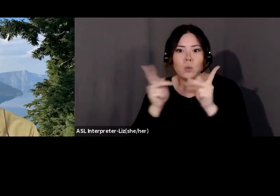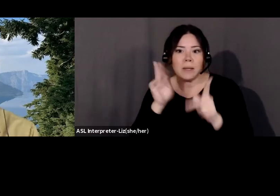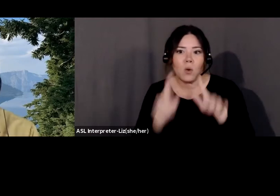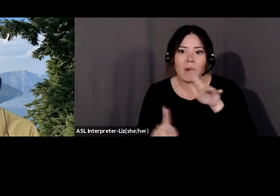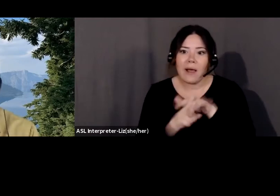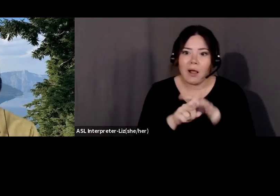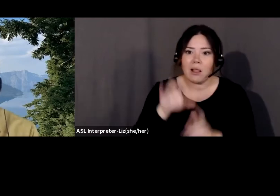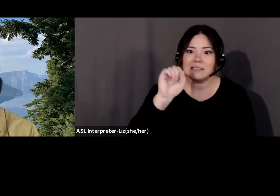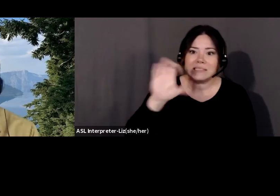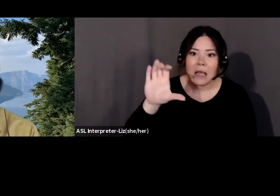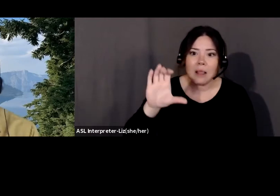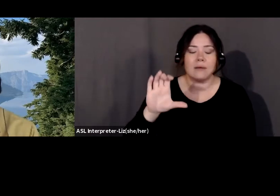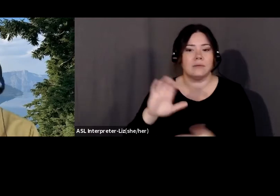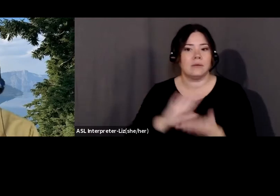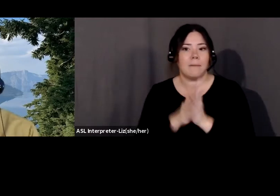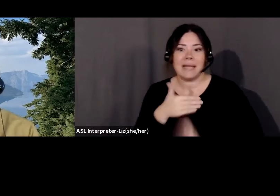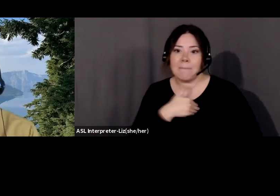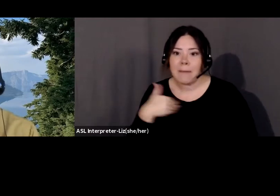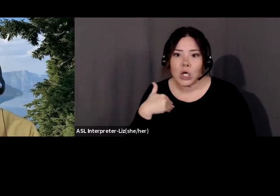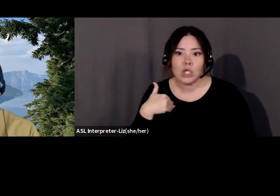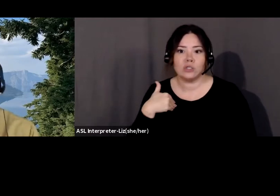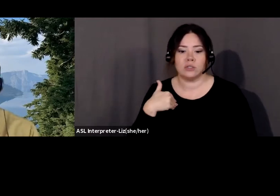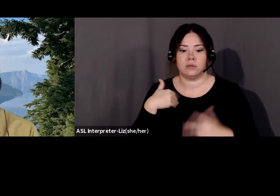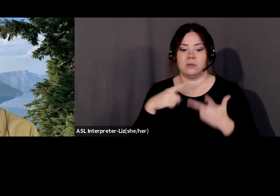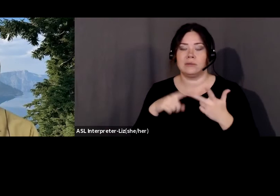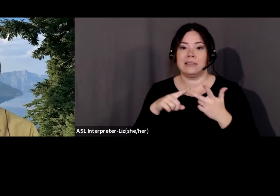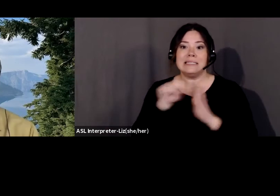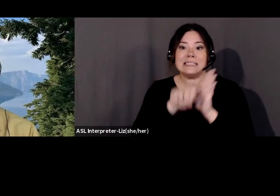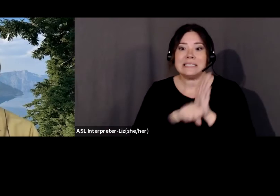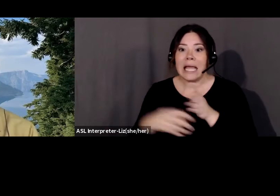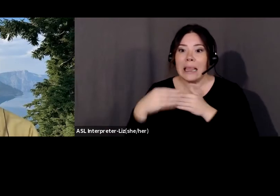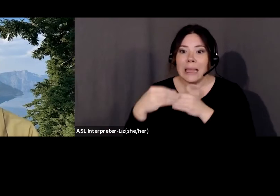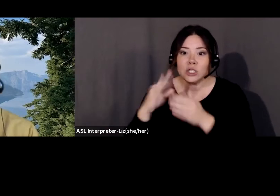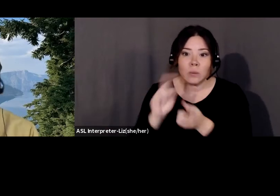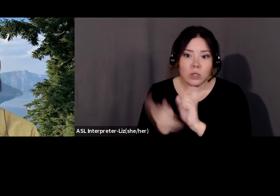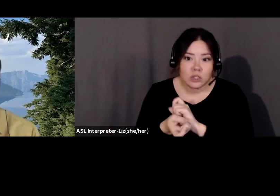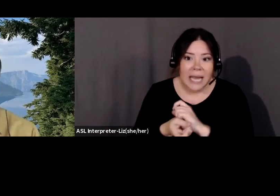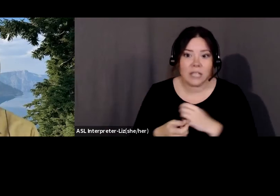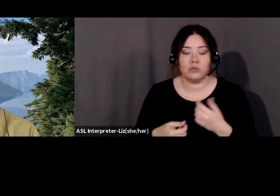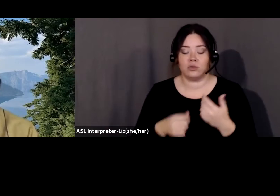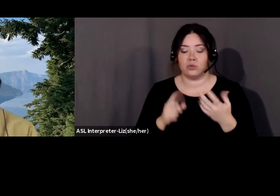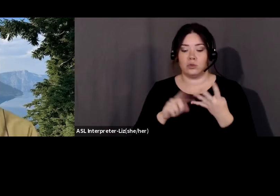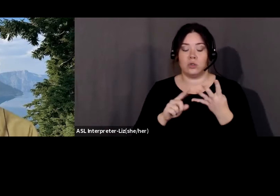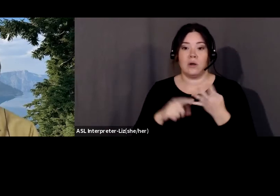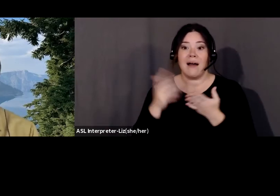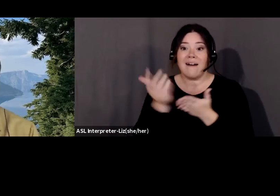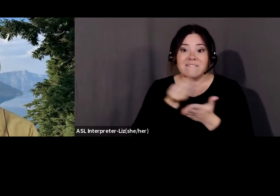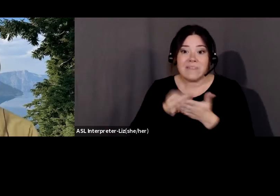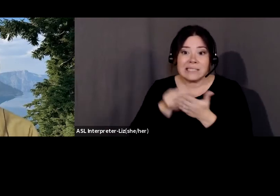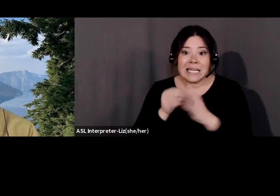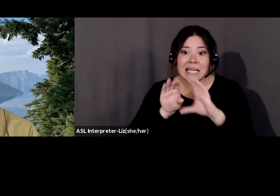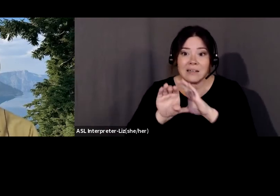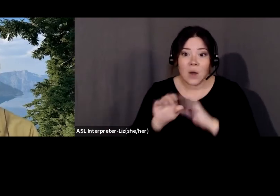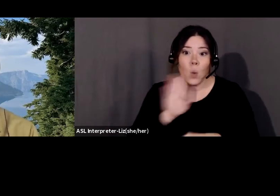become members. State leadership is going to change. Funding entities are going to change. So you have to